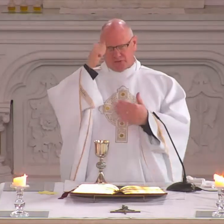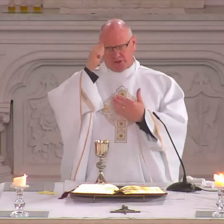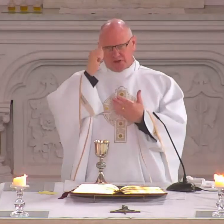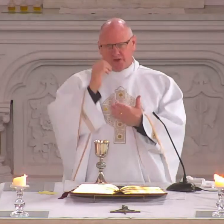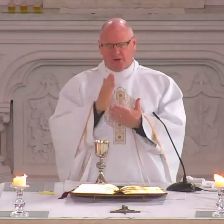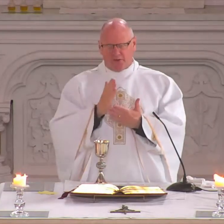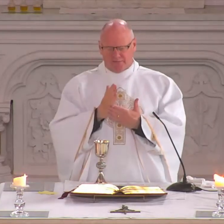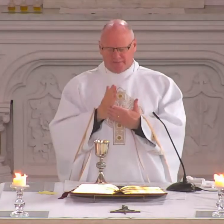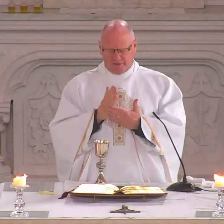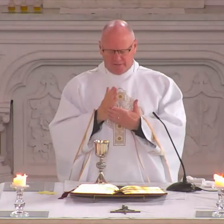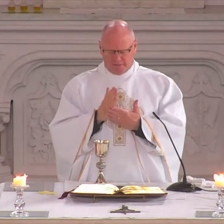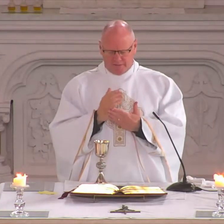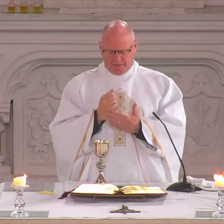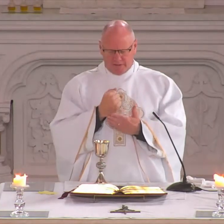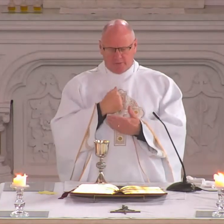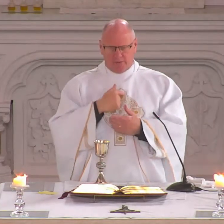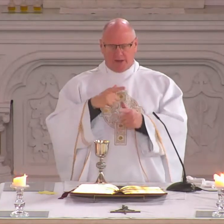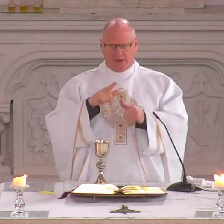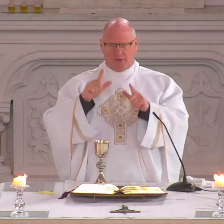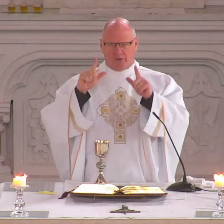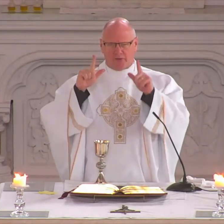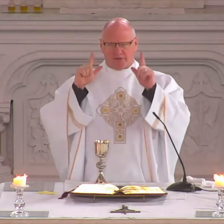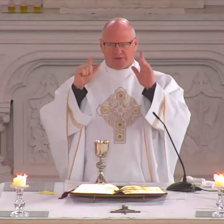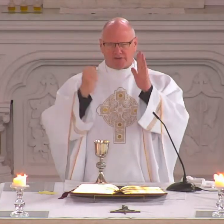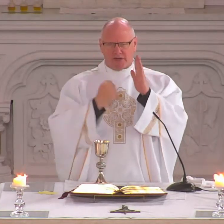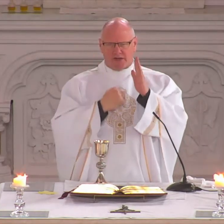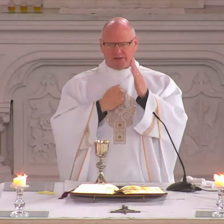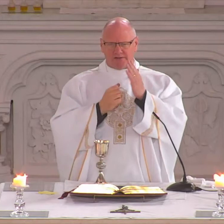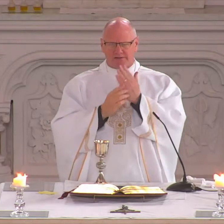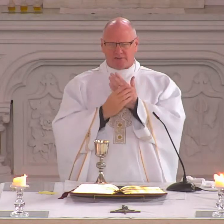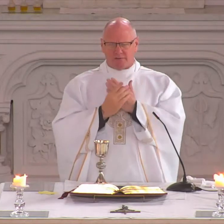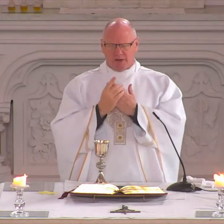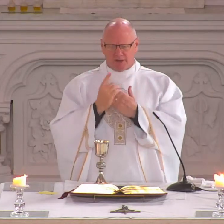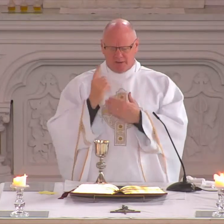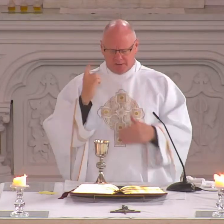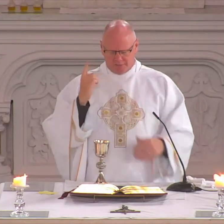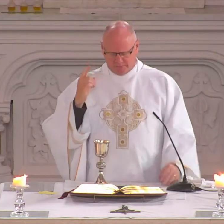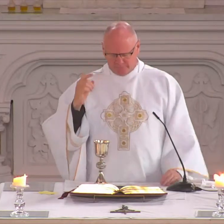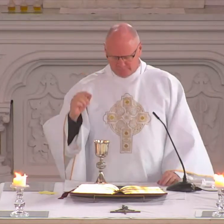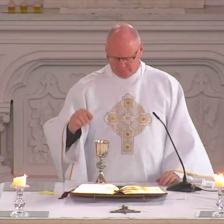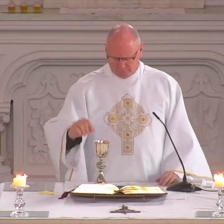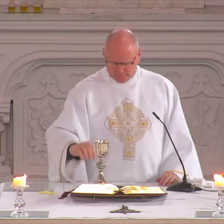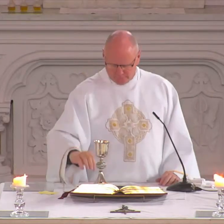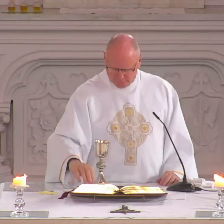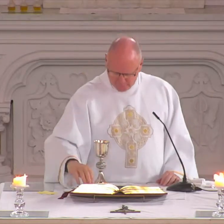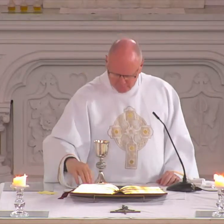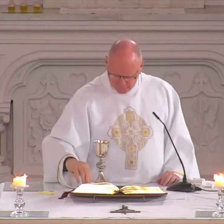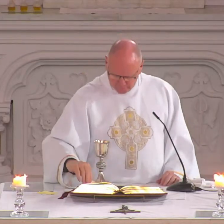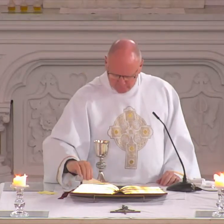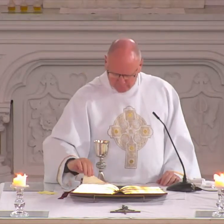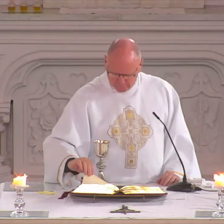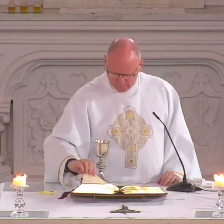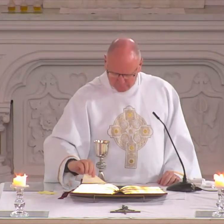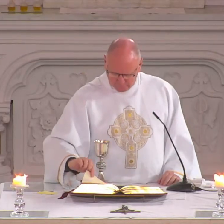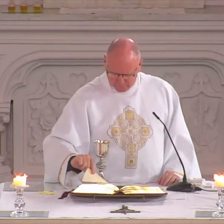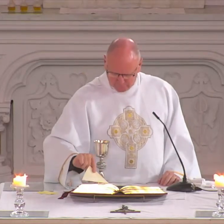Mystery of faith, my Lord and my God.